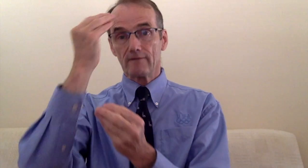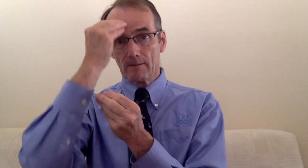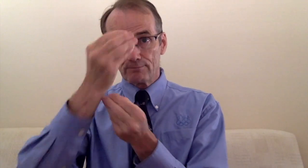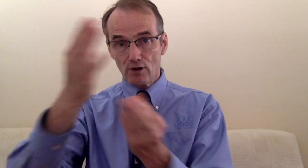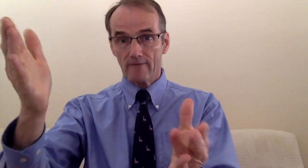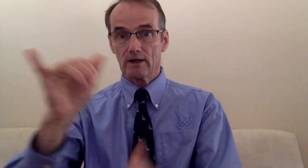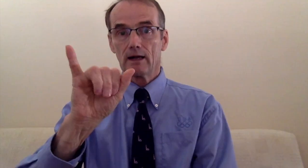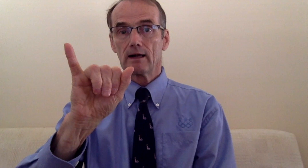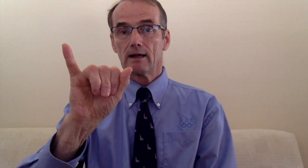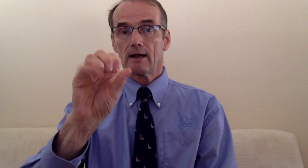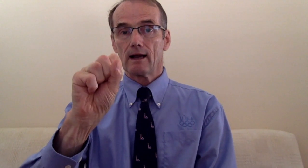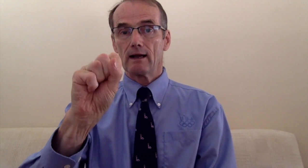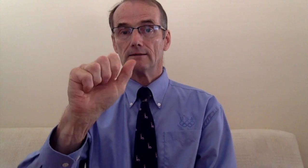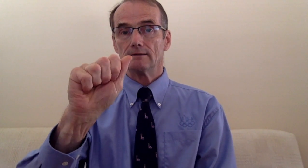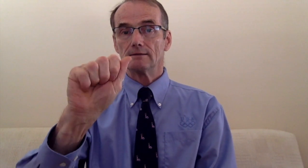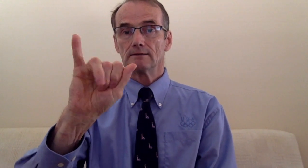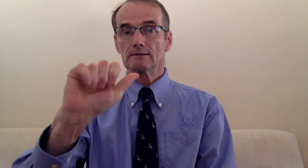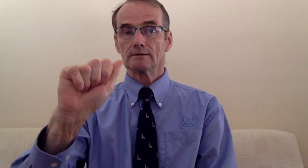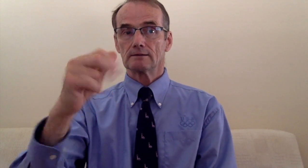It's from the book of the prophet